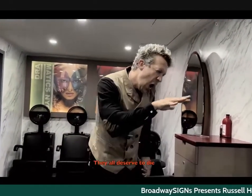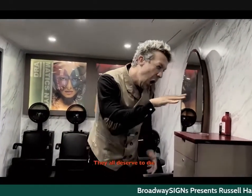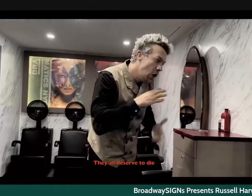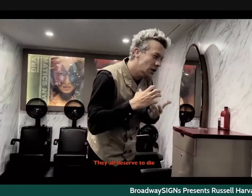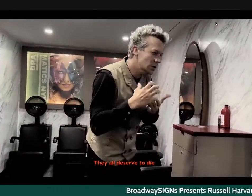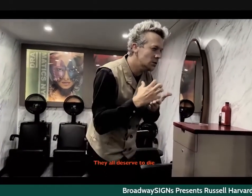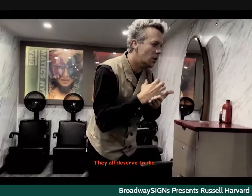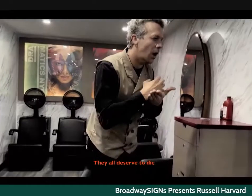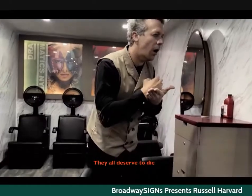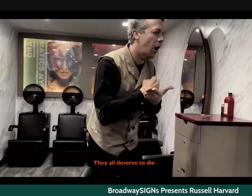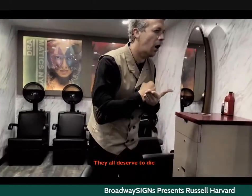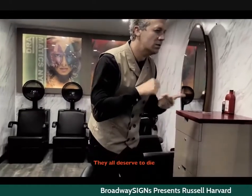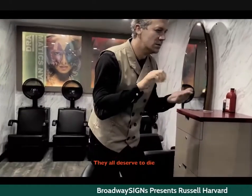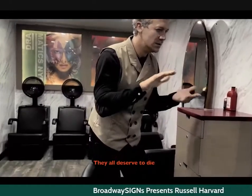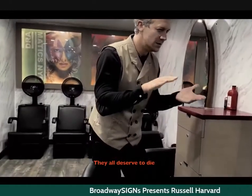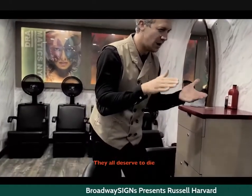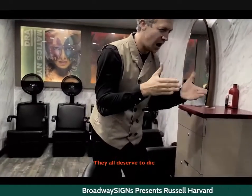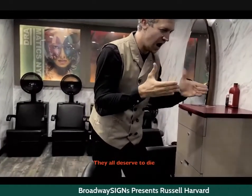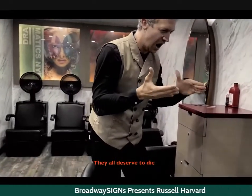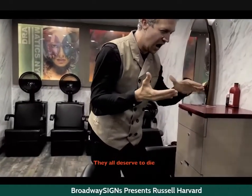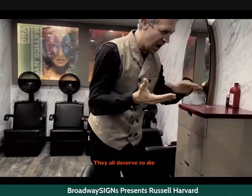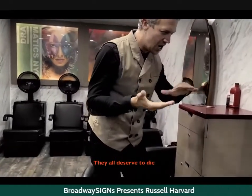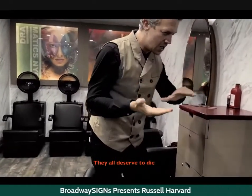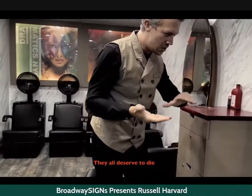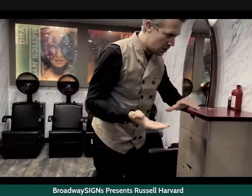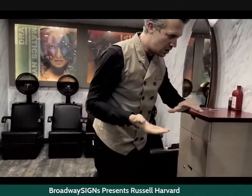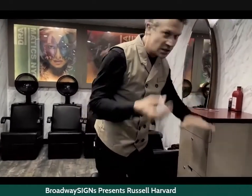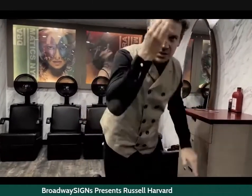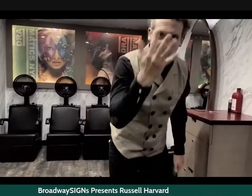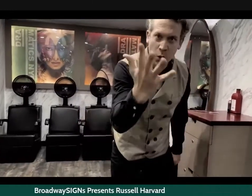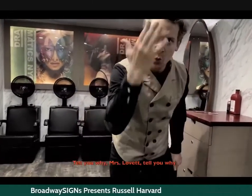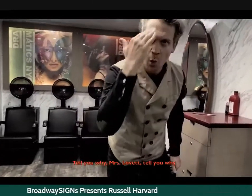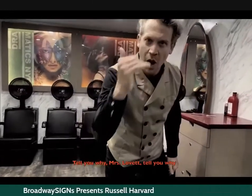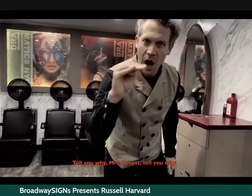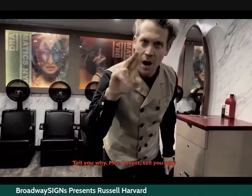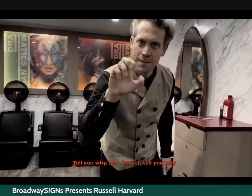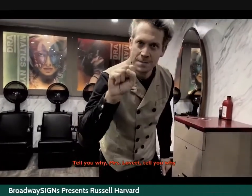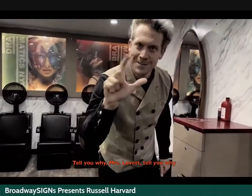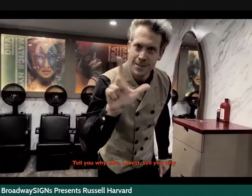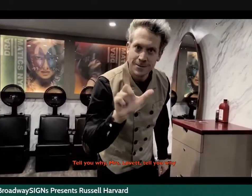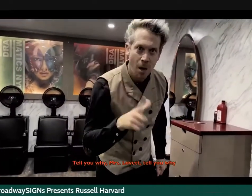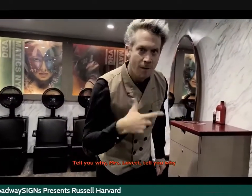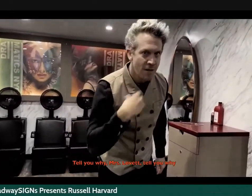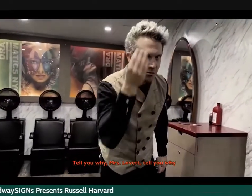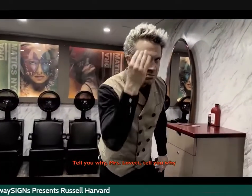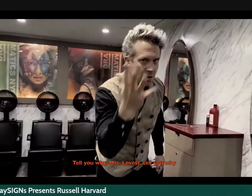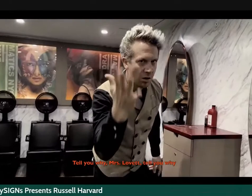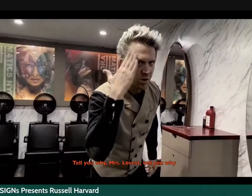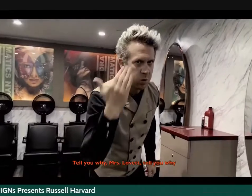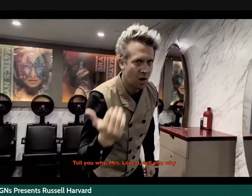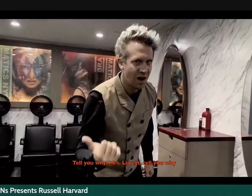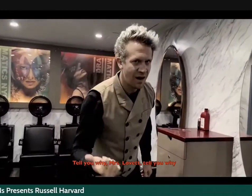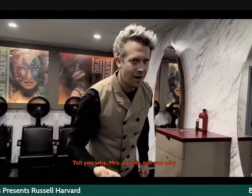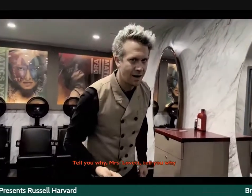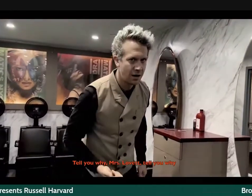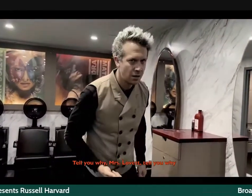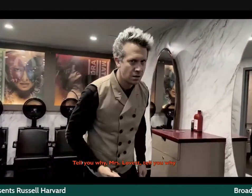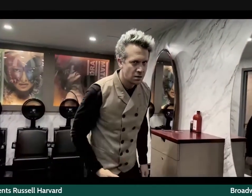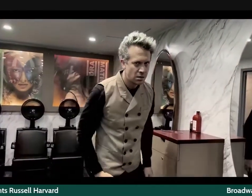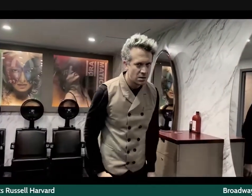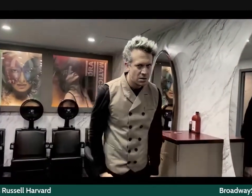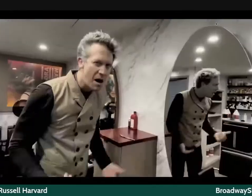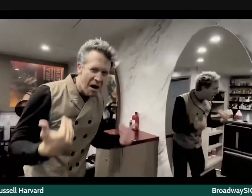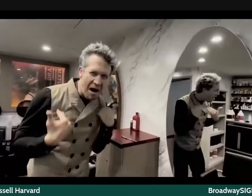They all deserve to die. Tell you why, this is love, let's tell you